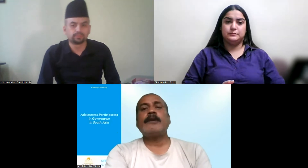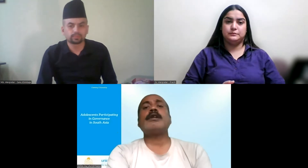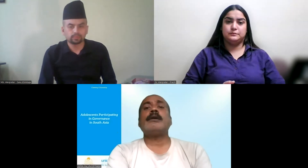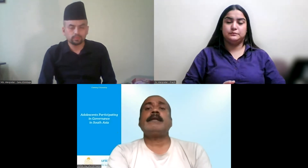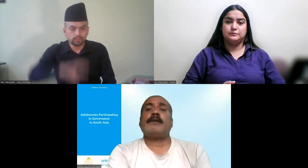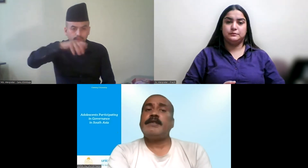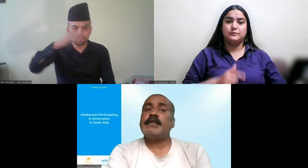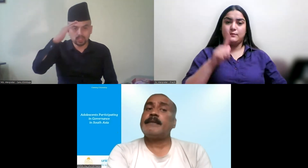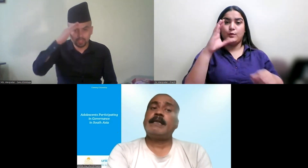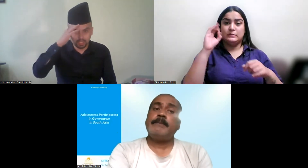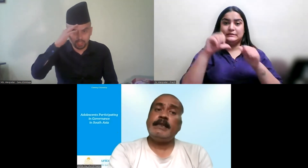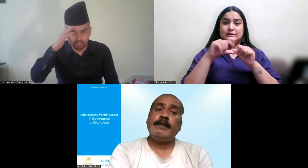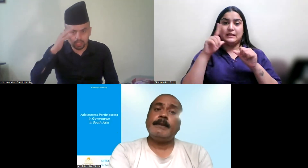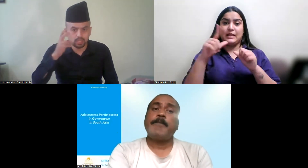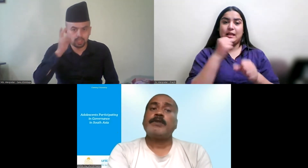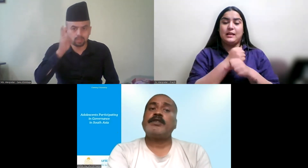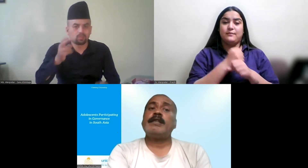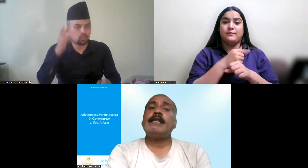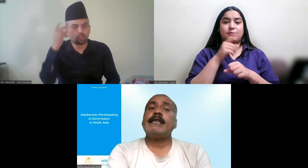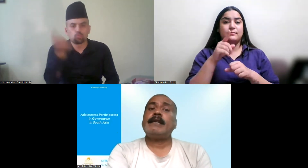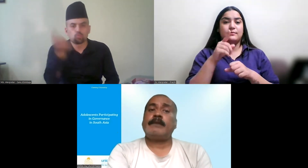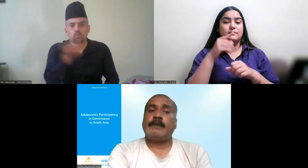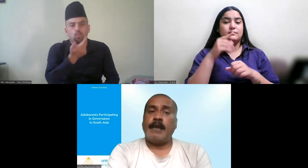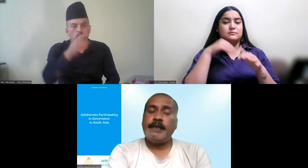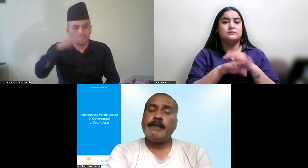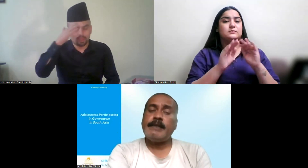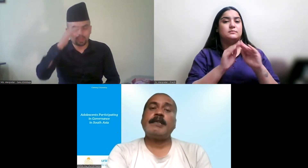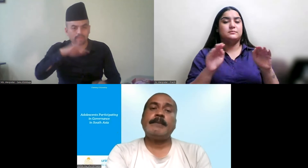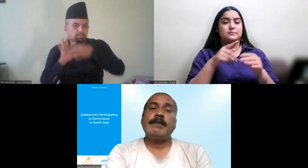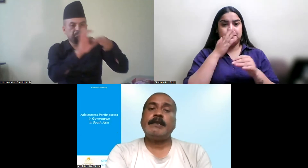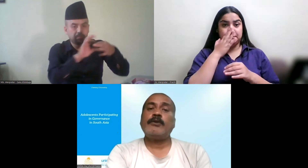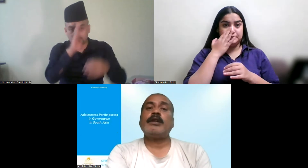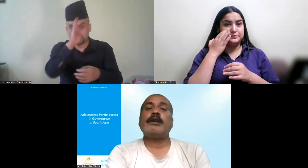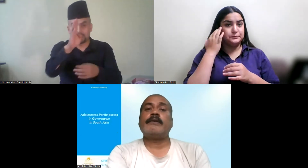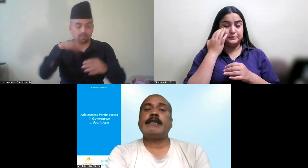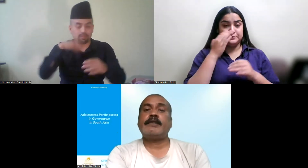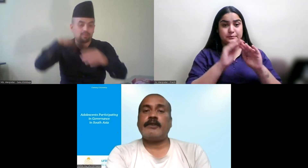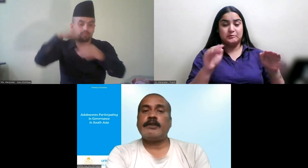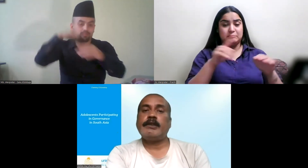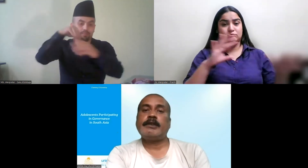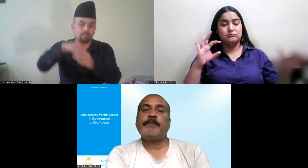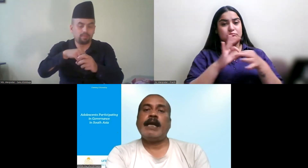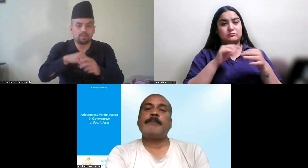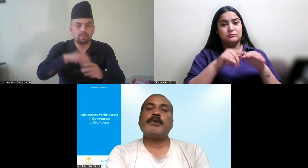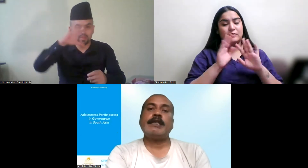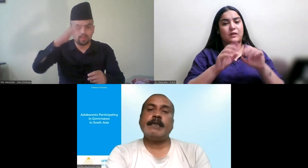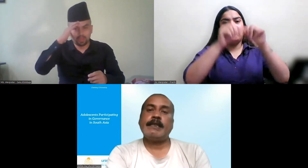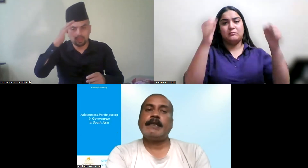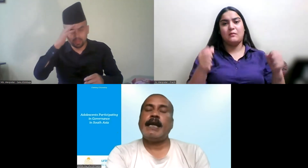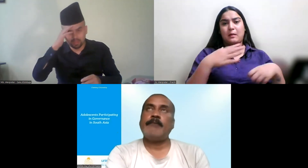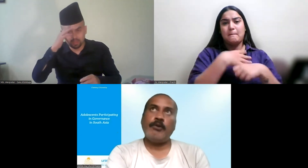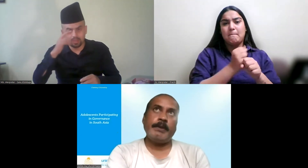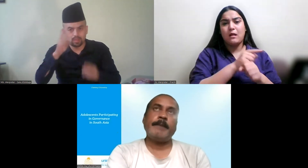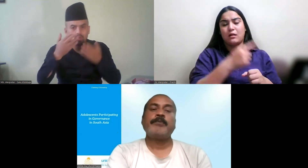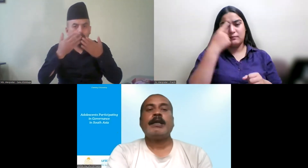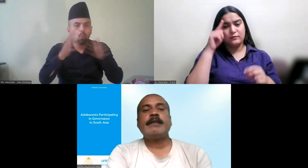And local government officials became easier. Children's direct participation in local governance structures and processes